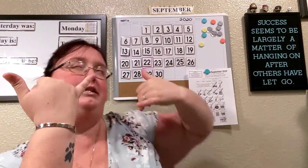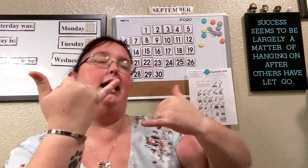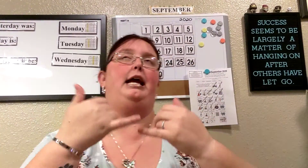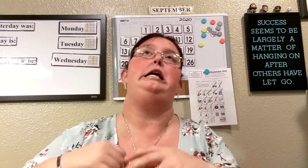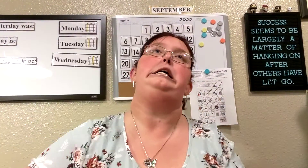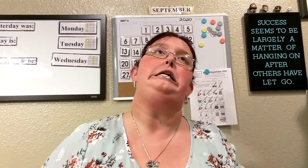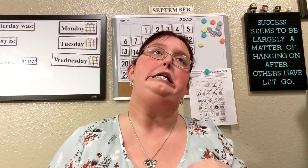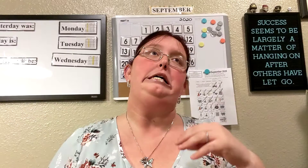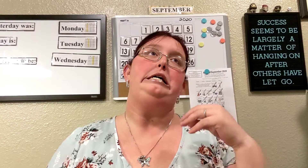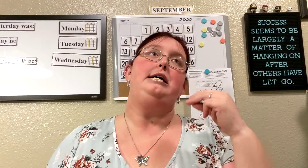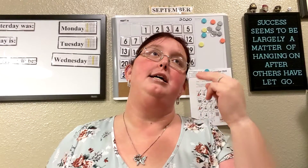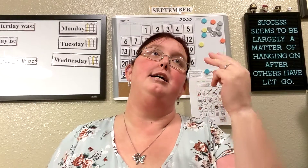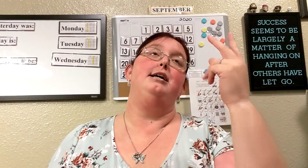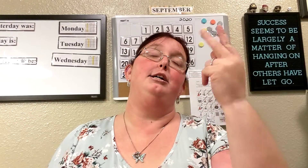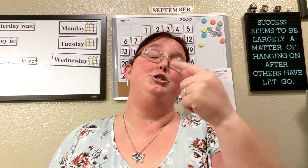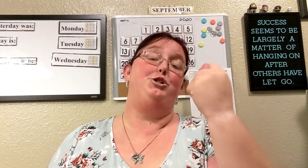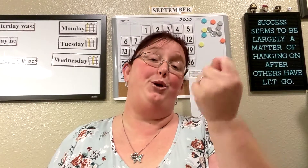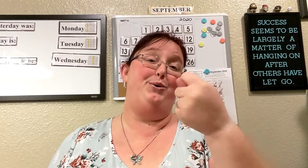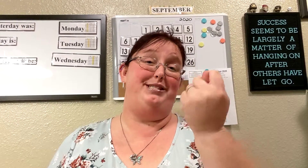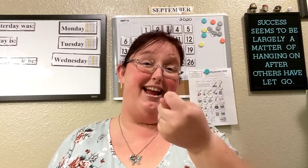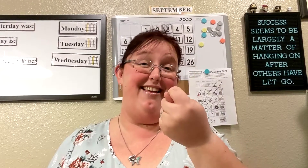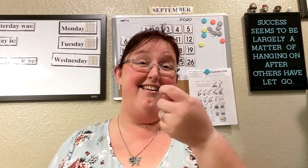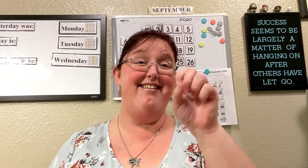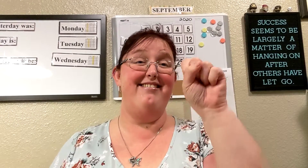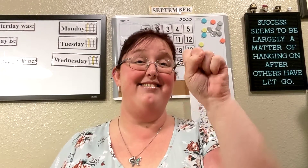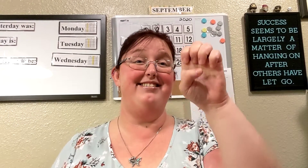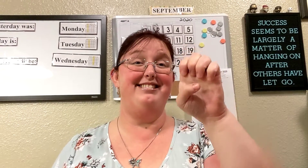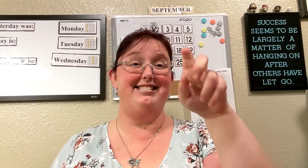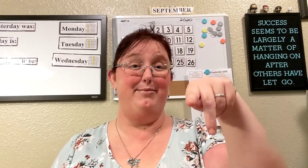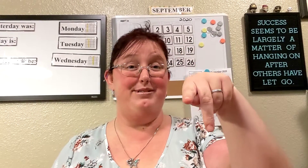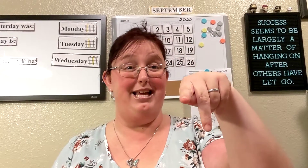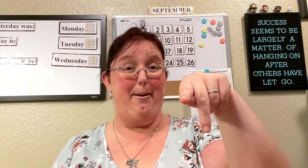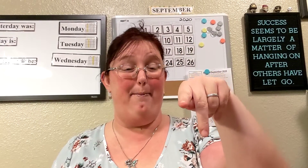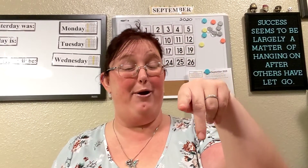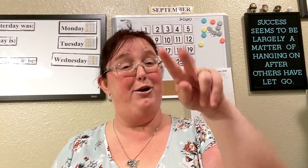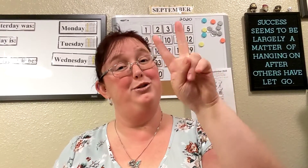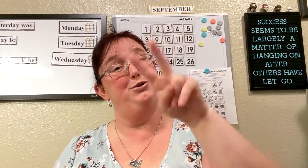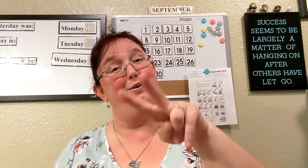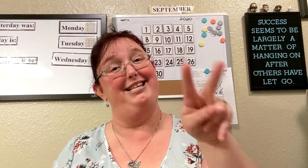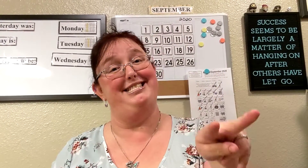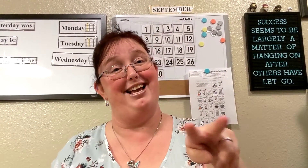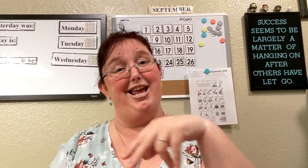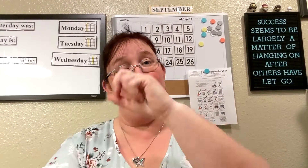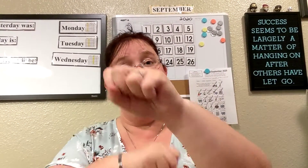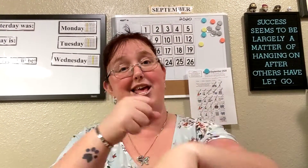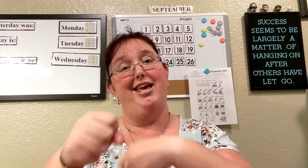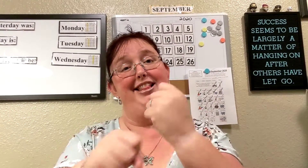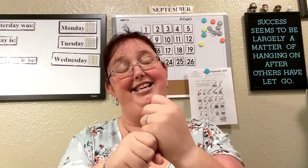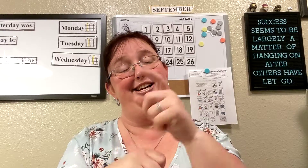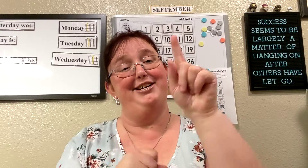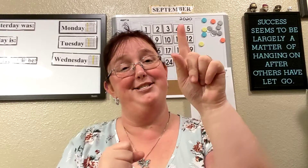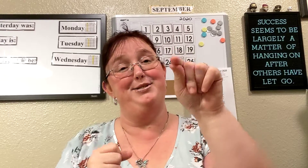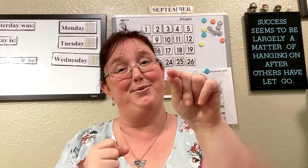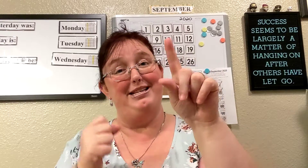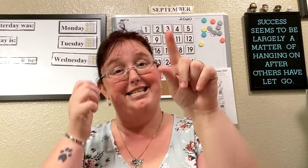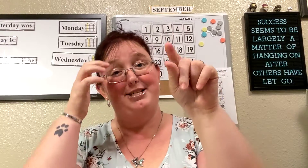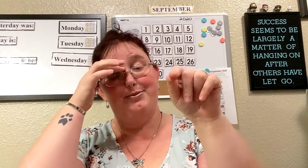today is Tuesday, September 22nd. The year is